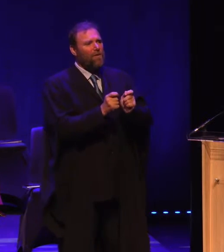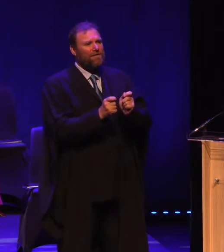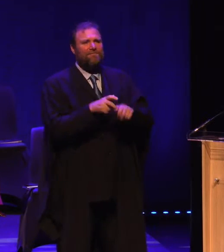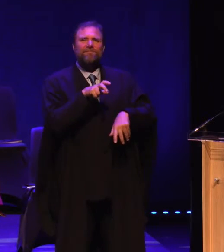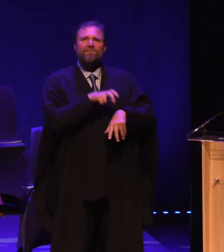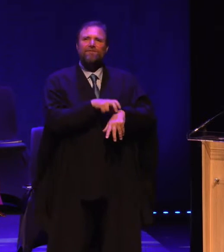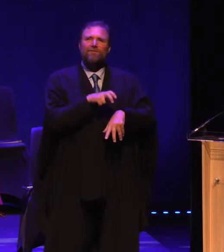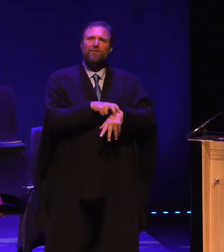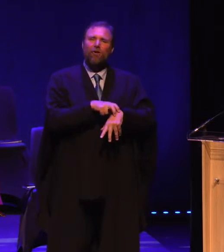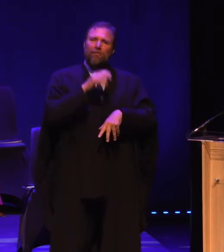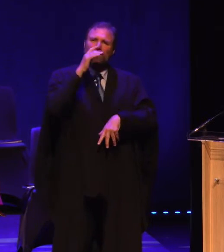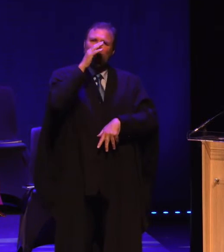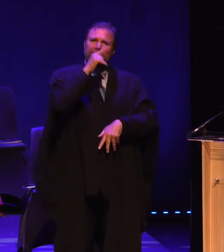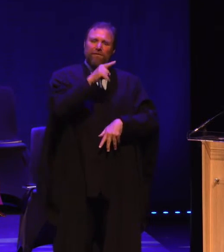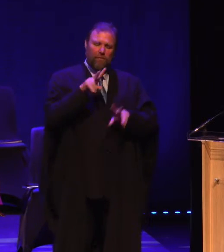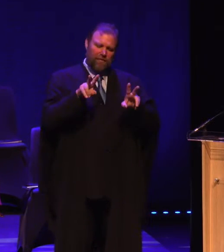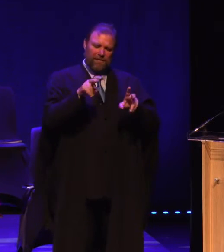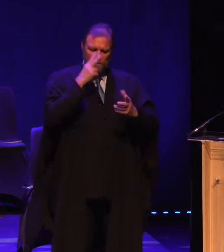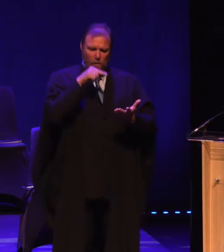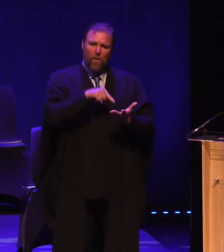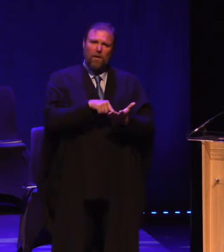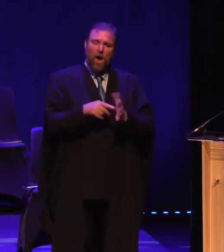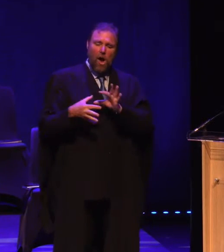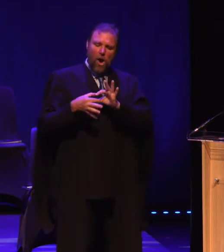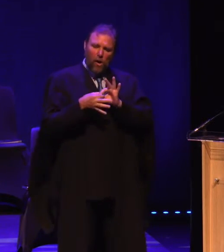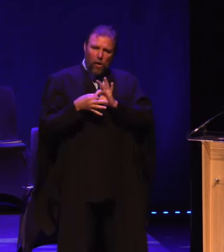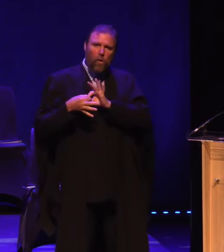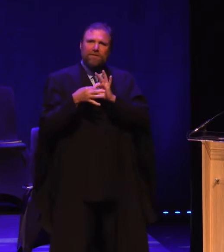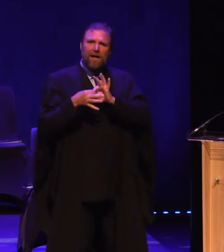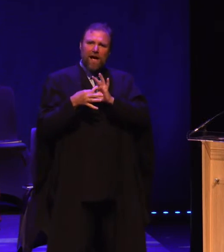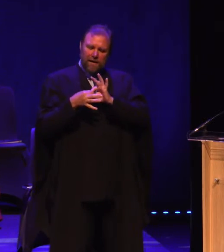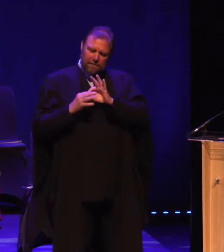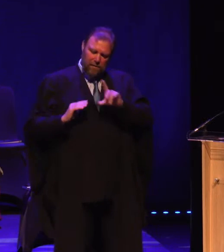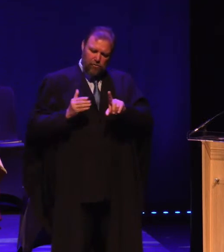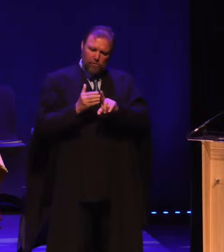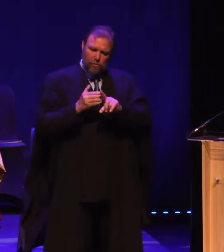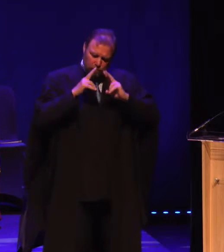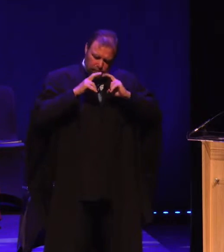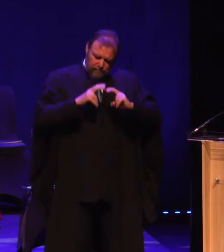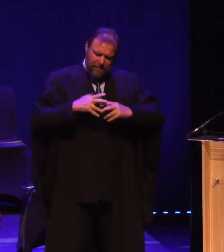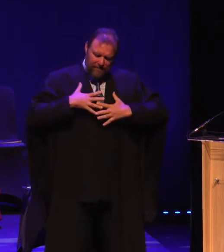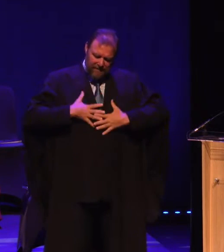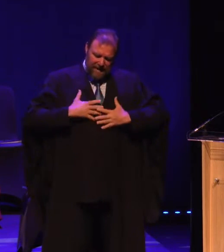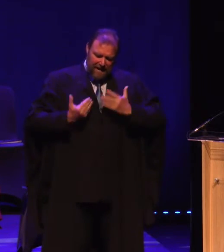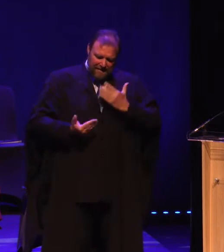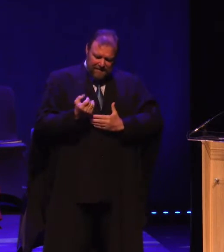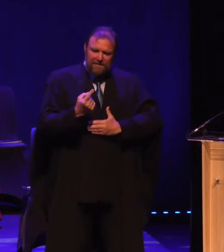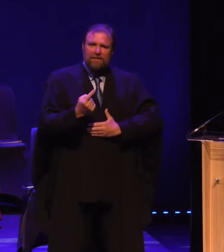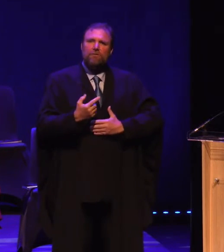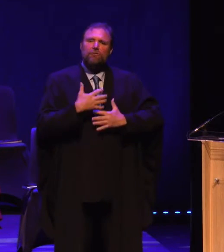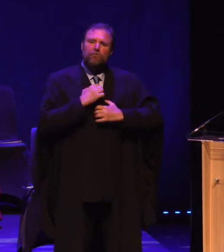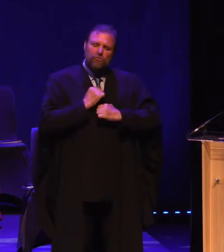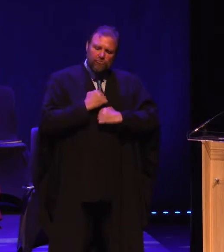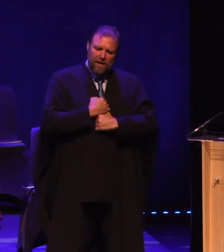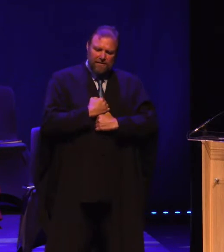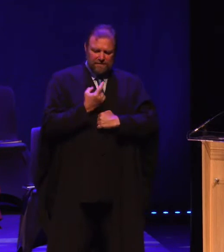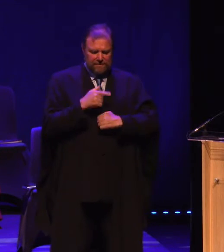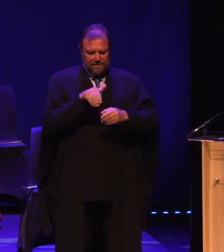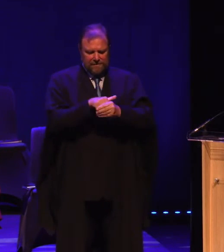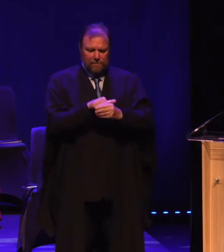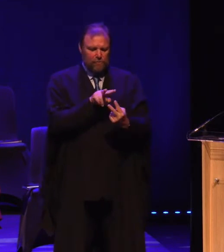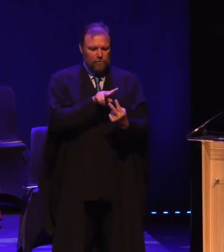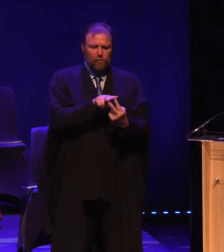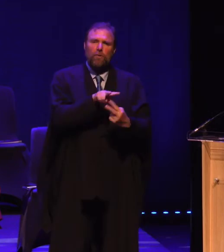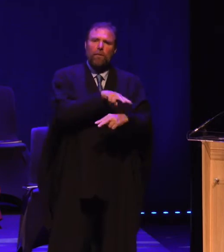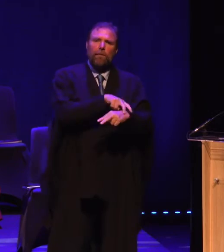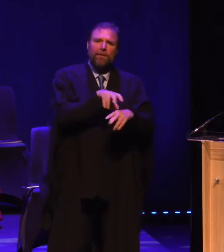Philosophy, for a thesis entitled A Co-Design Approach to Exploring Physical Activity, Stress and Wellbeing in Two British Police Forces,